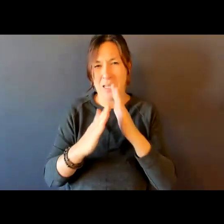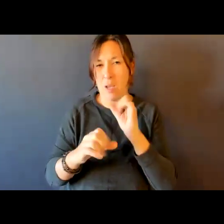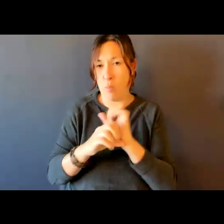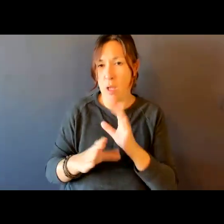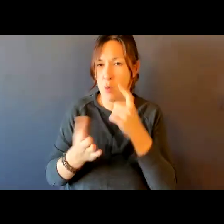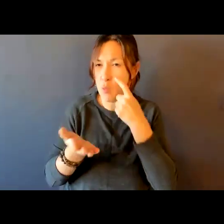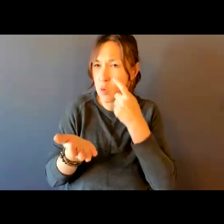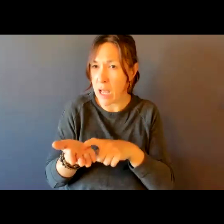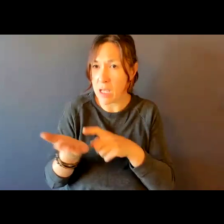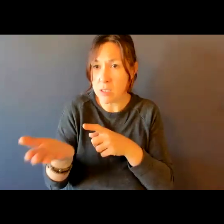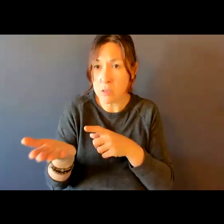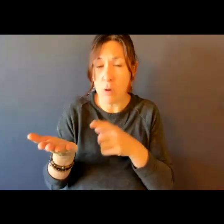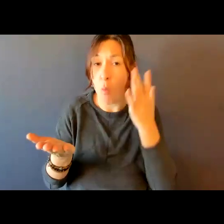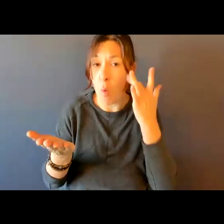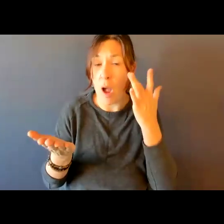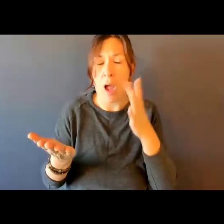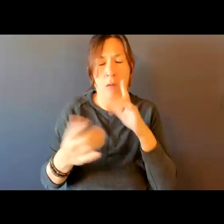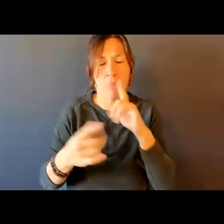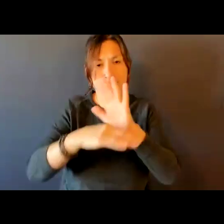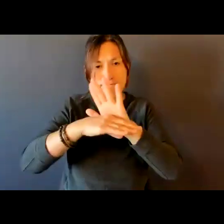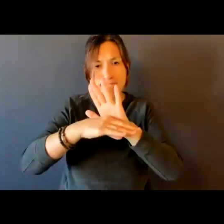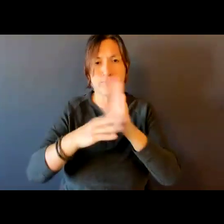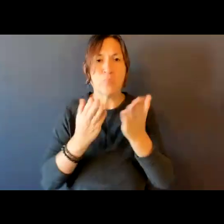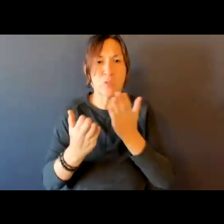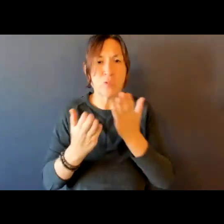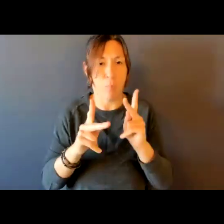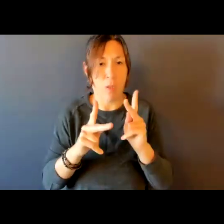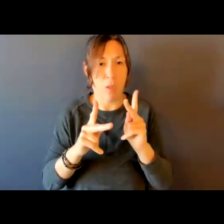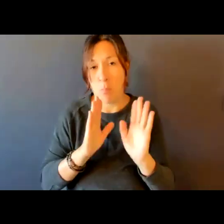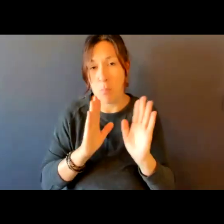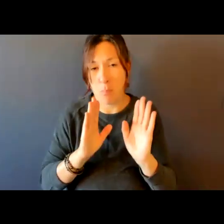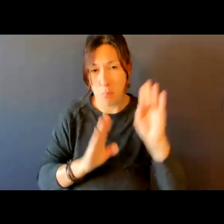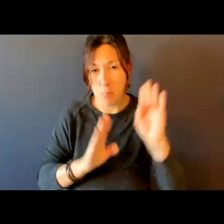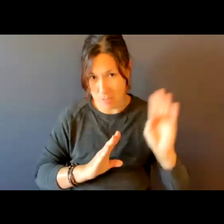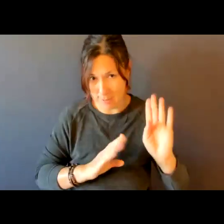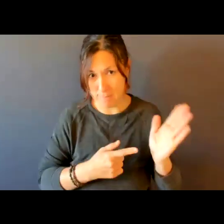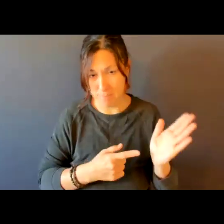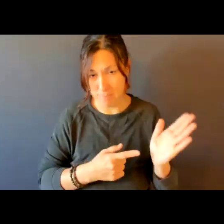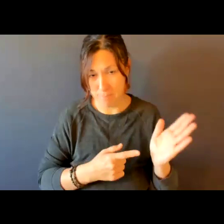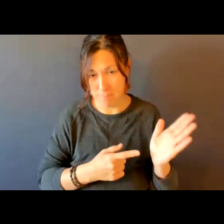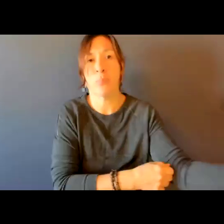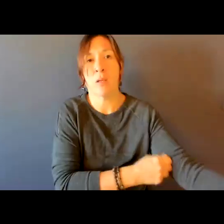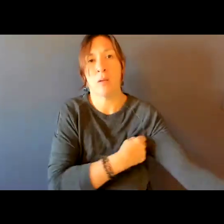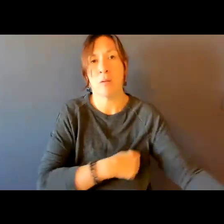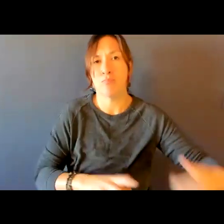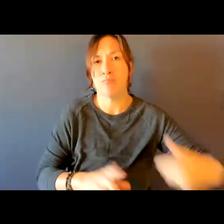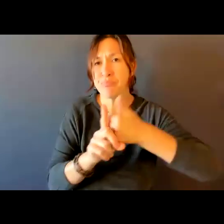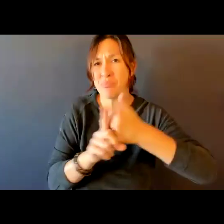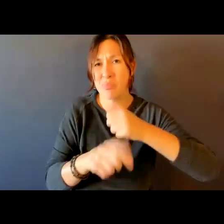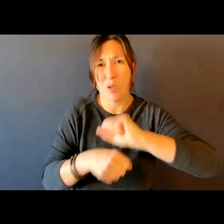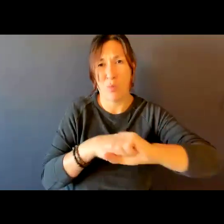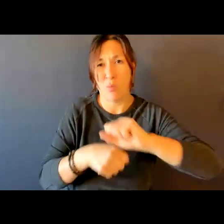for their dedication and service to the people of Boston. Jane has worked for BPS for